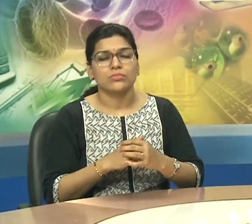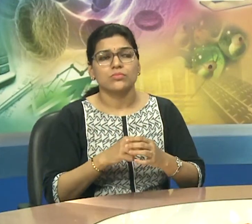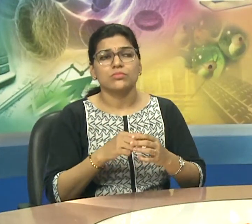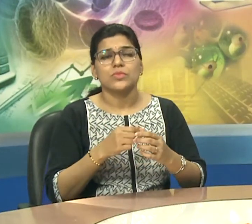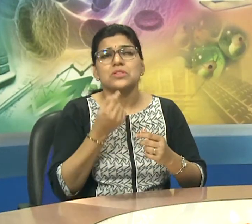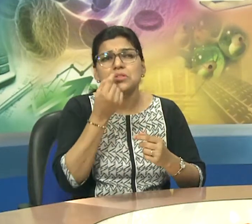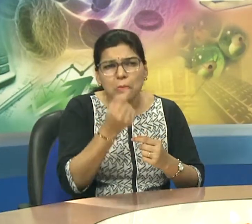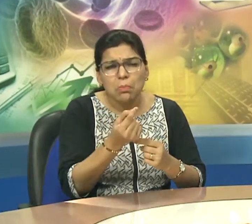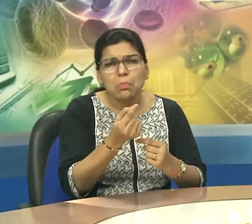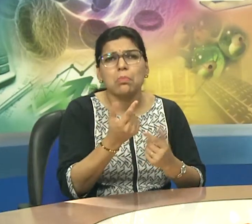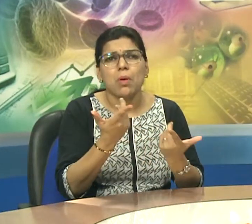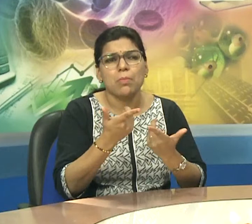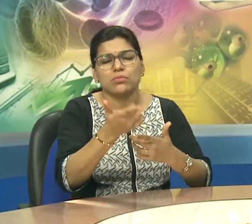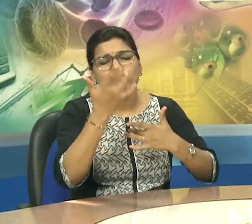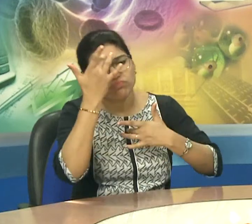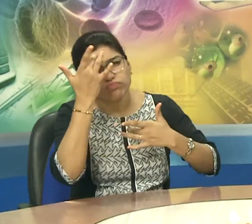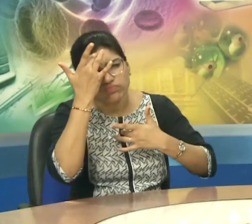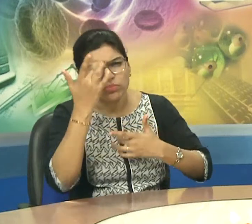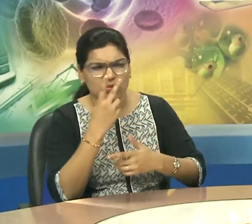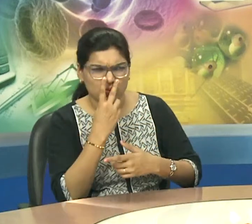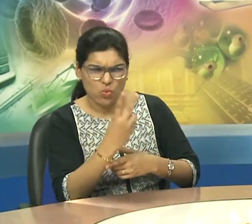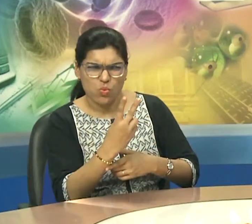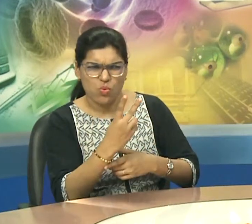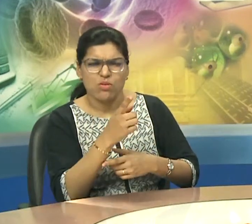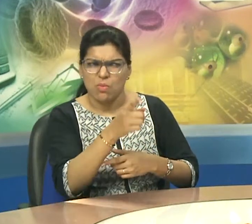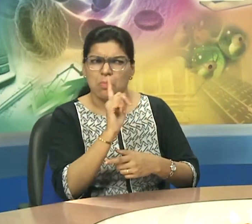And the third sentence says